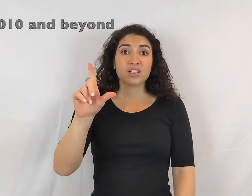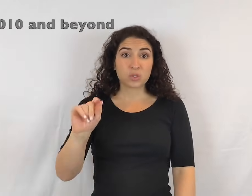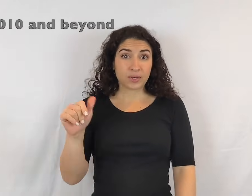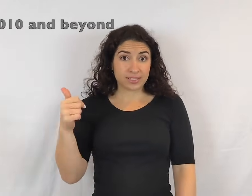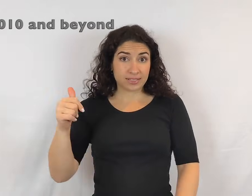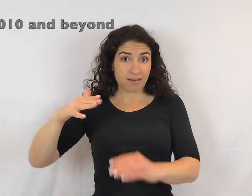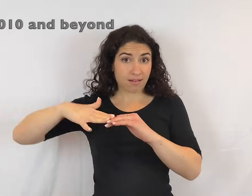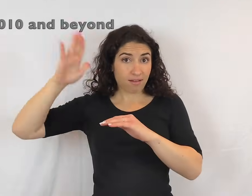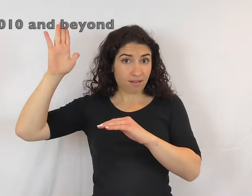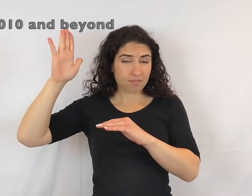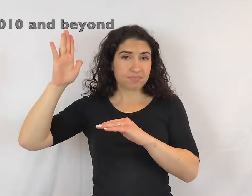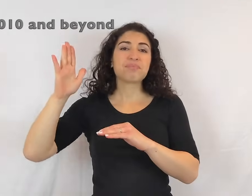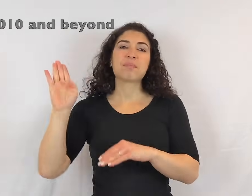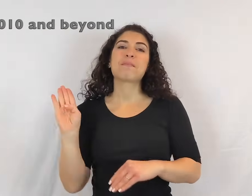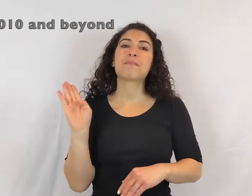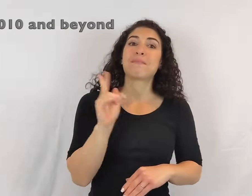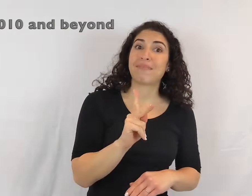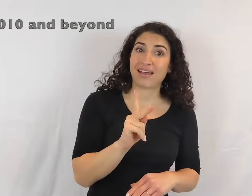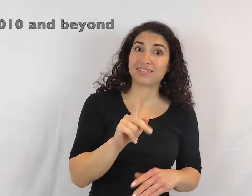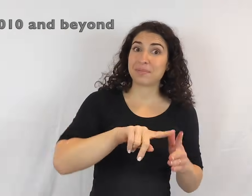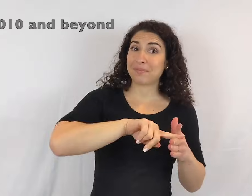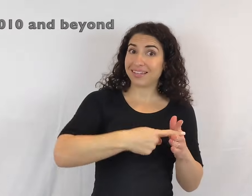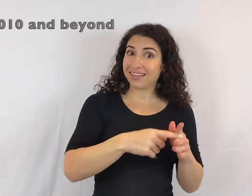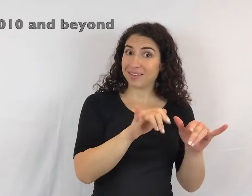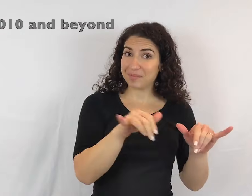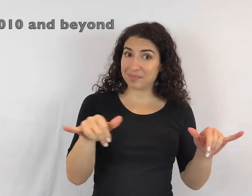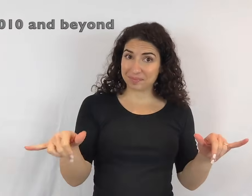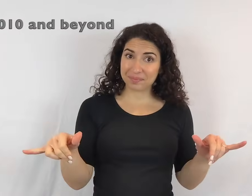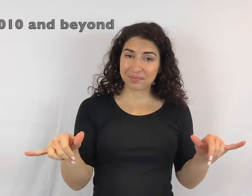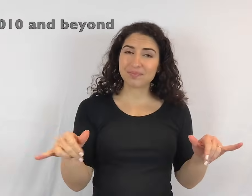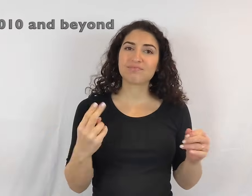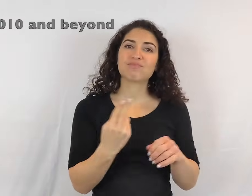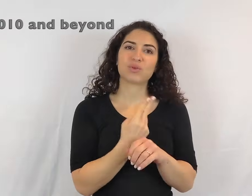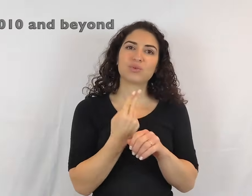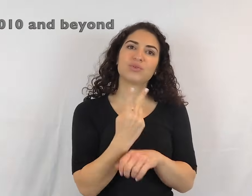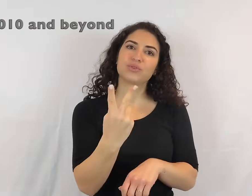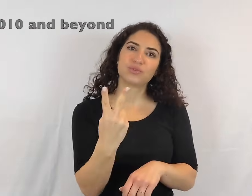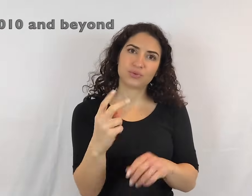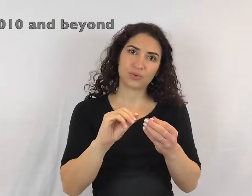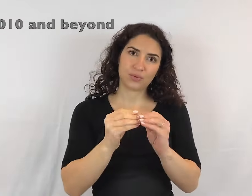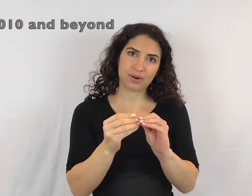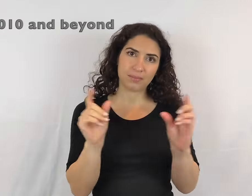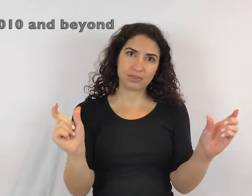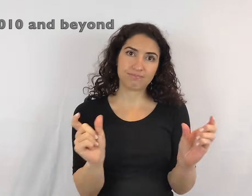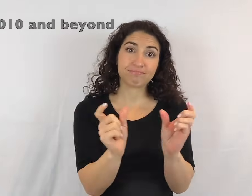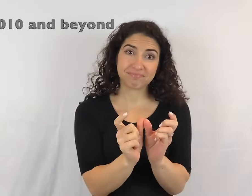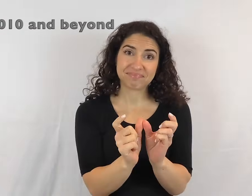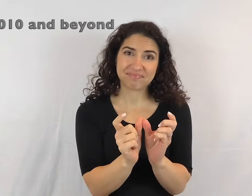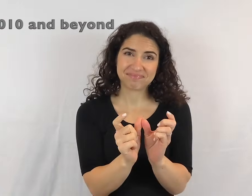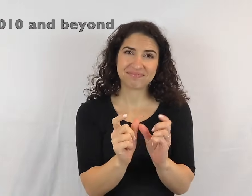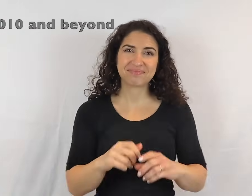For the year 2010 and beyond, we go back to that beginning pattern where we use two numbers put together.